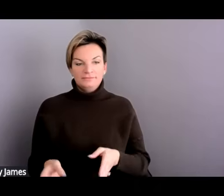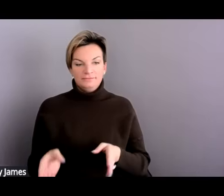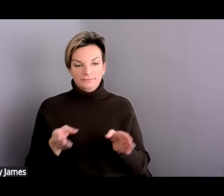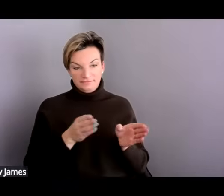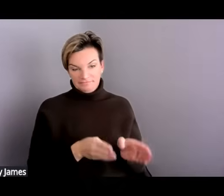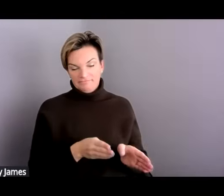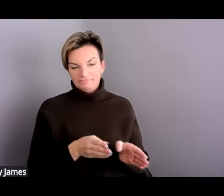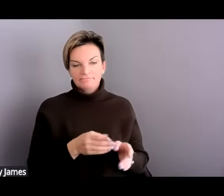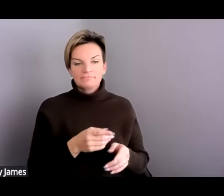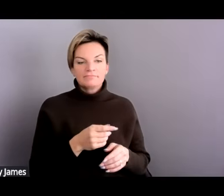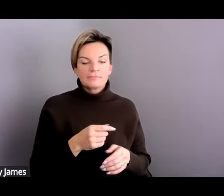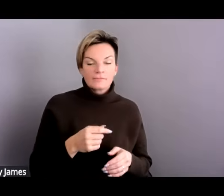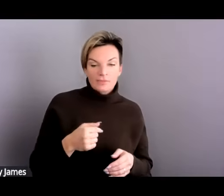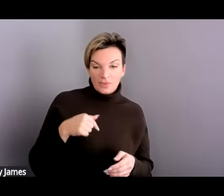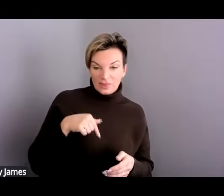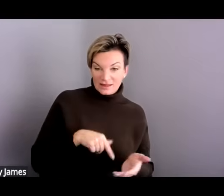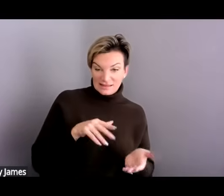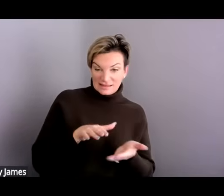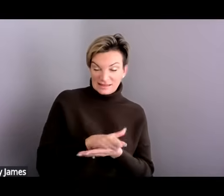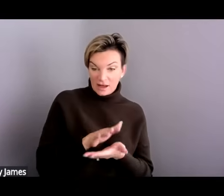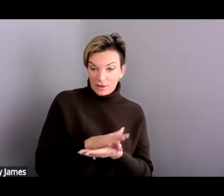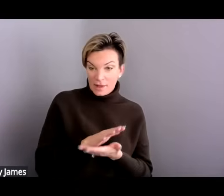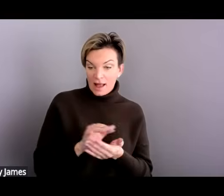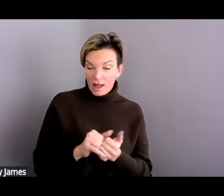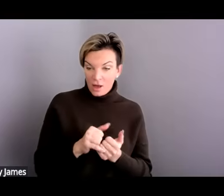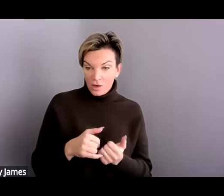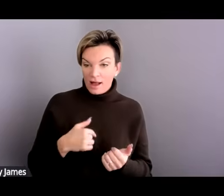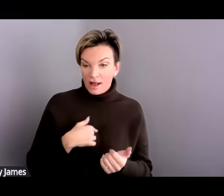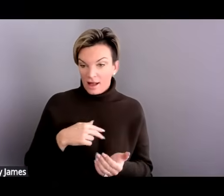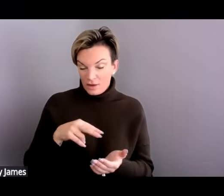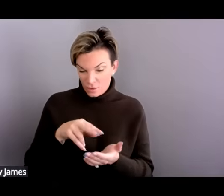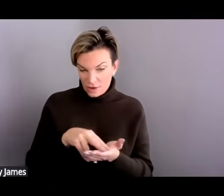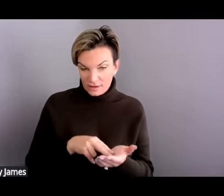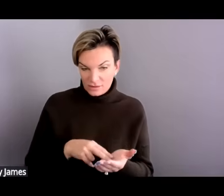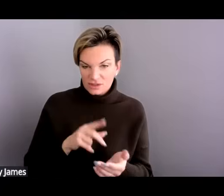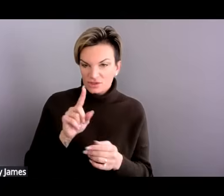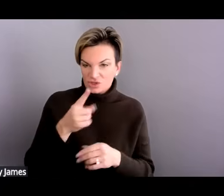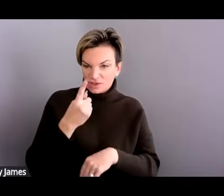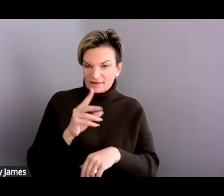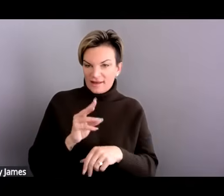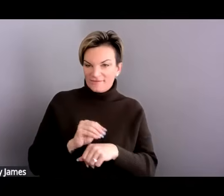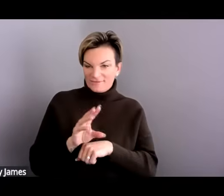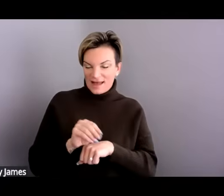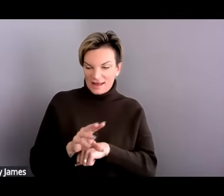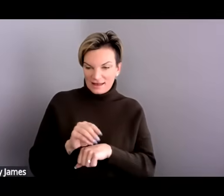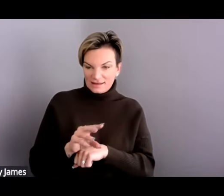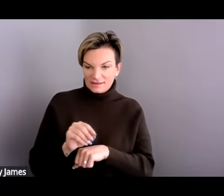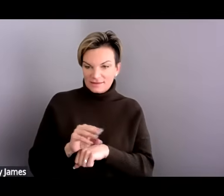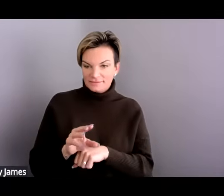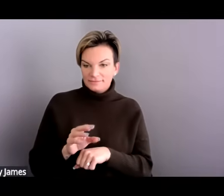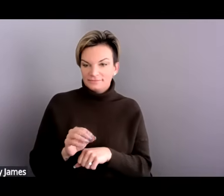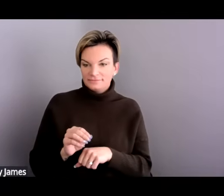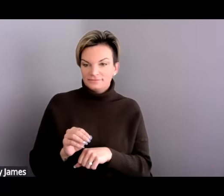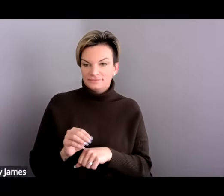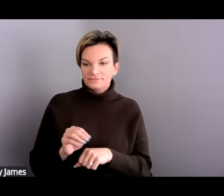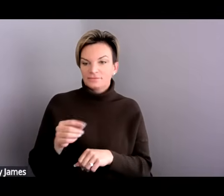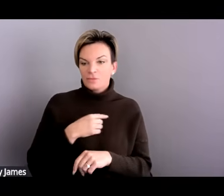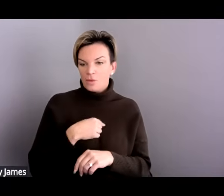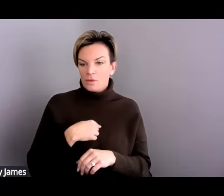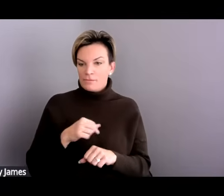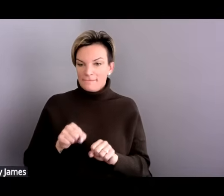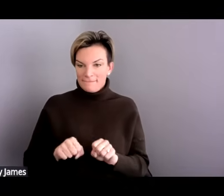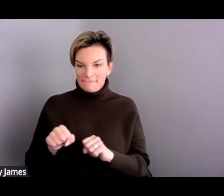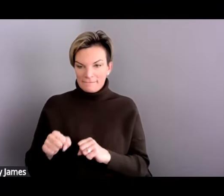me, again, the way I read it is it's advising people that that we may consider